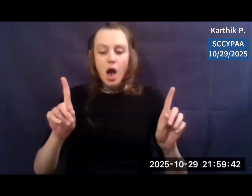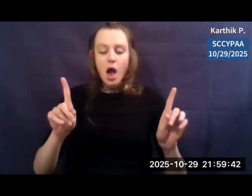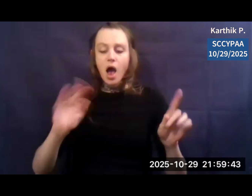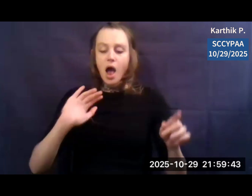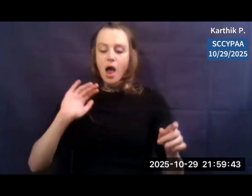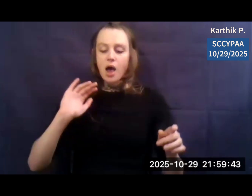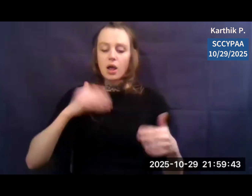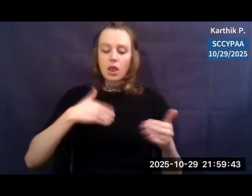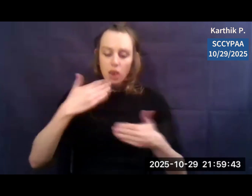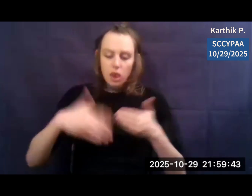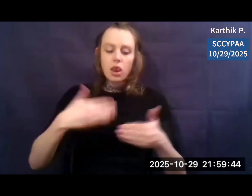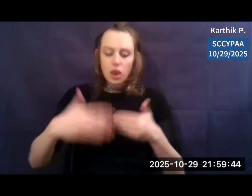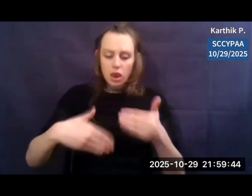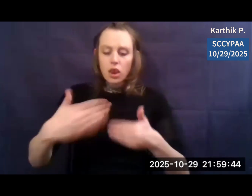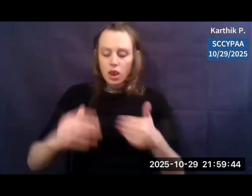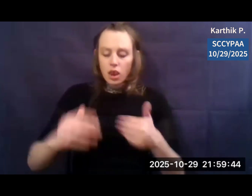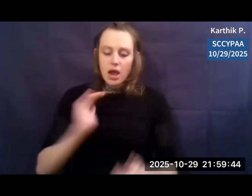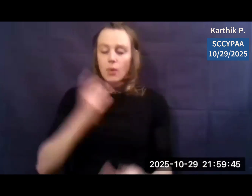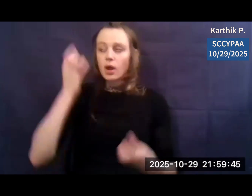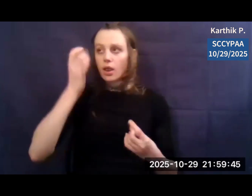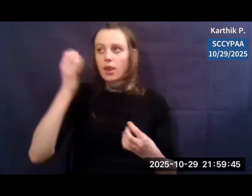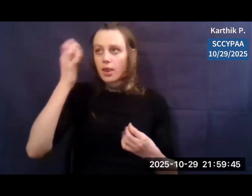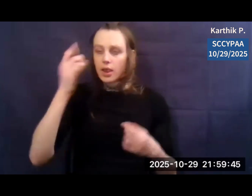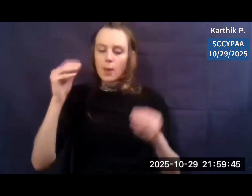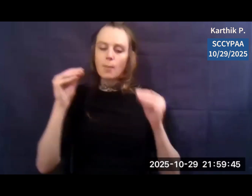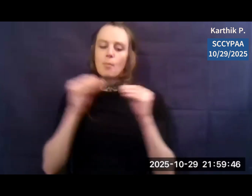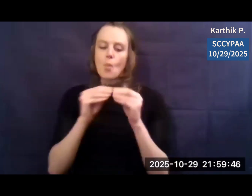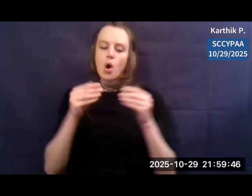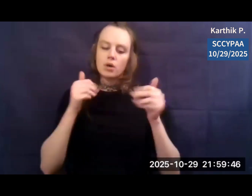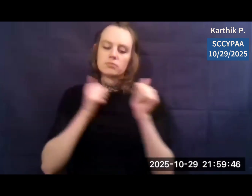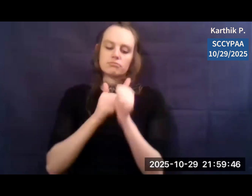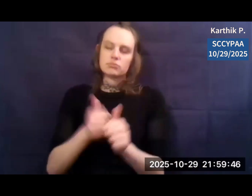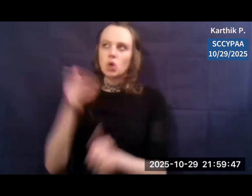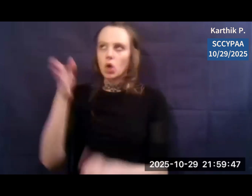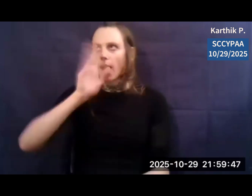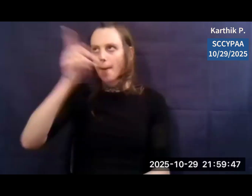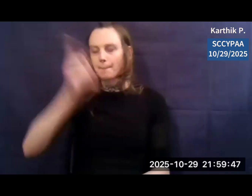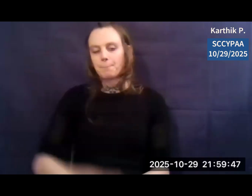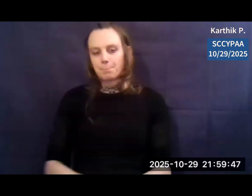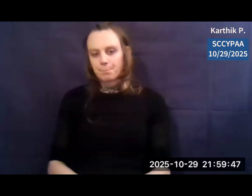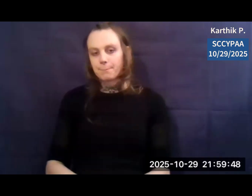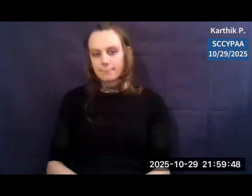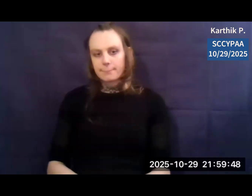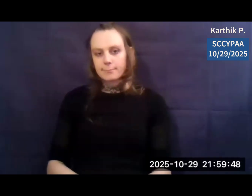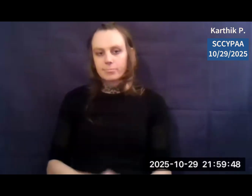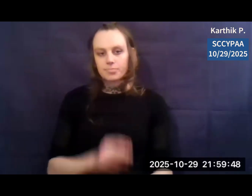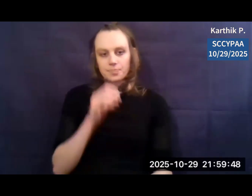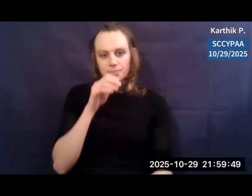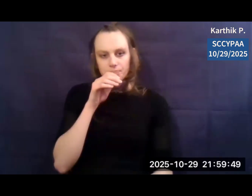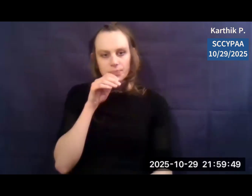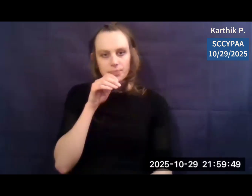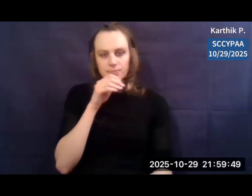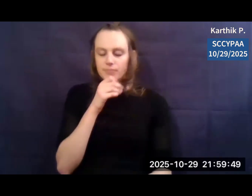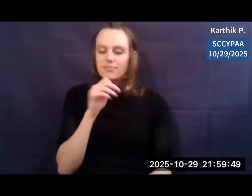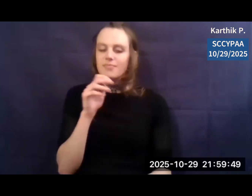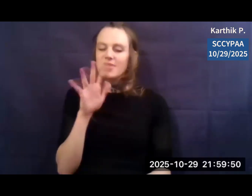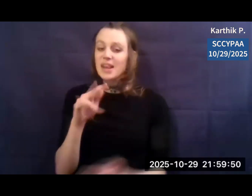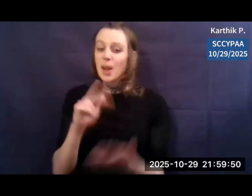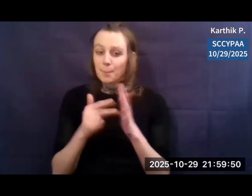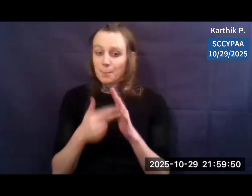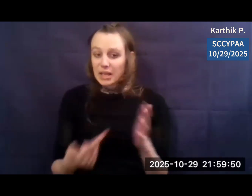of inspiration. We come to rely upon it. So, what I think it's saying there is that, like when you're like doing